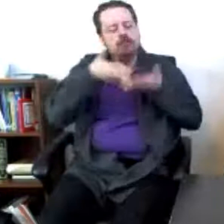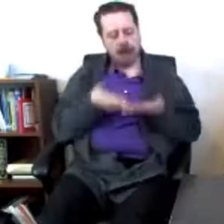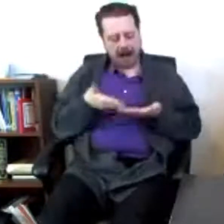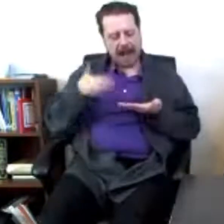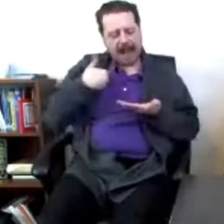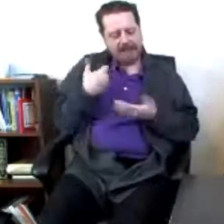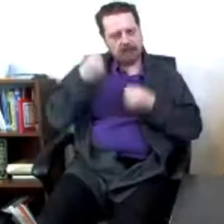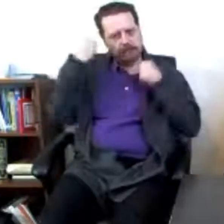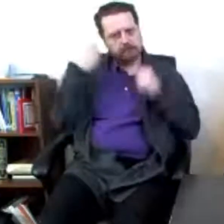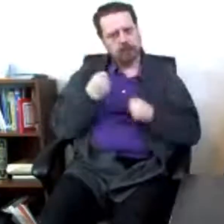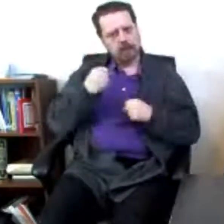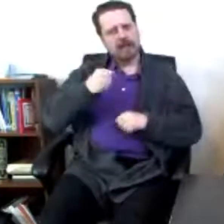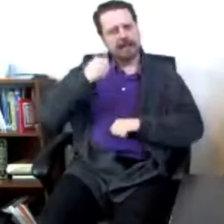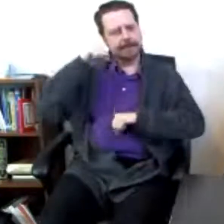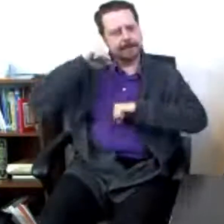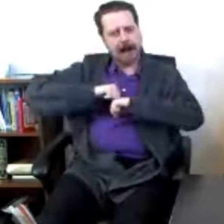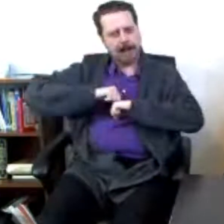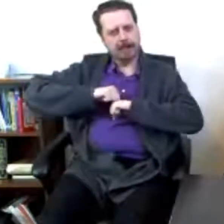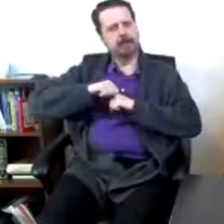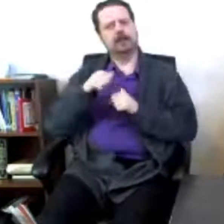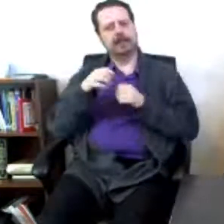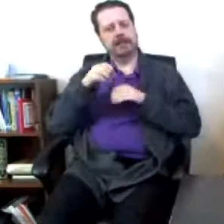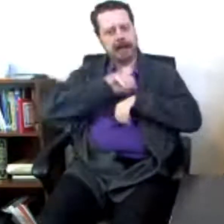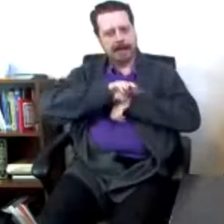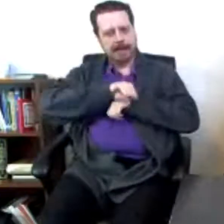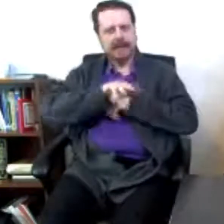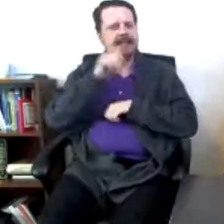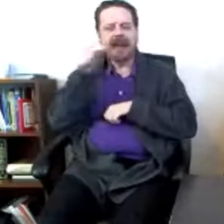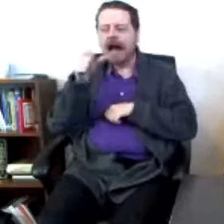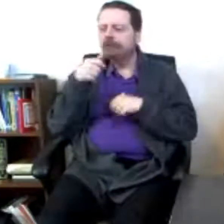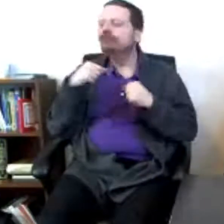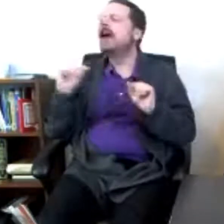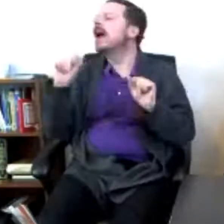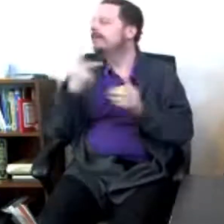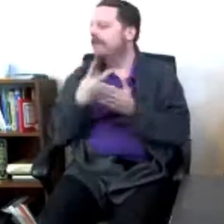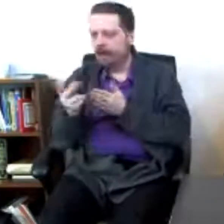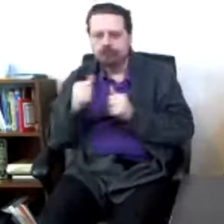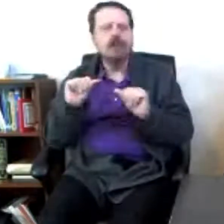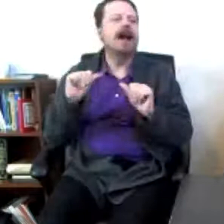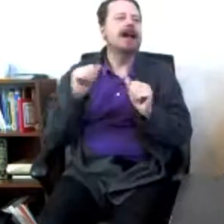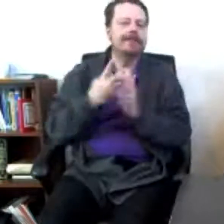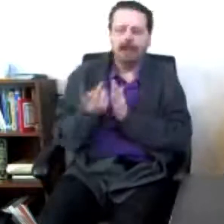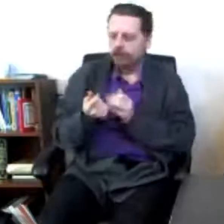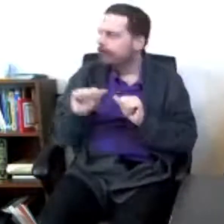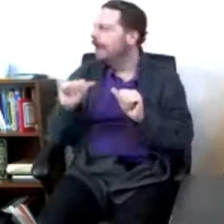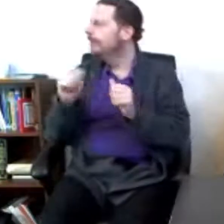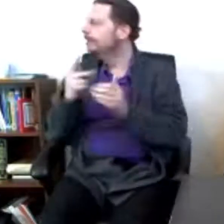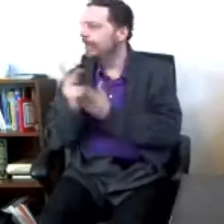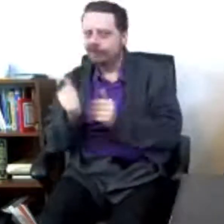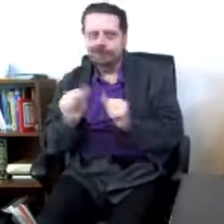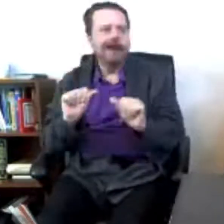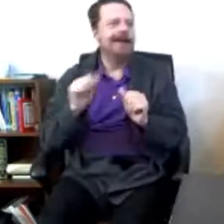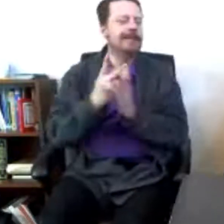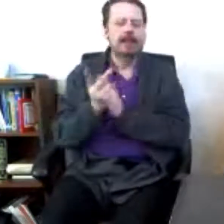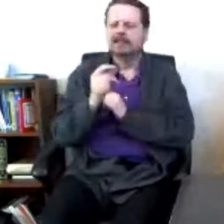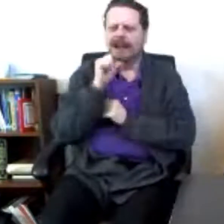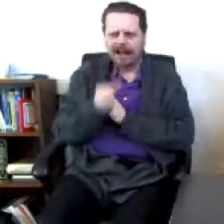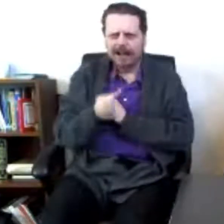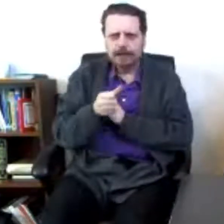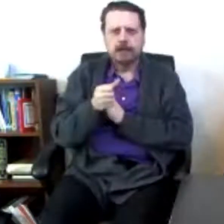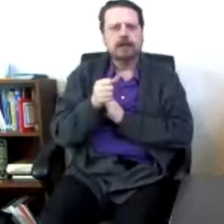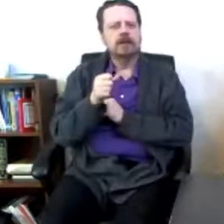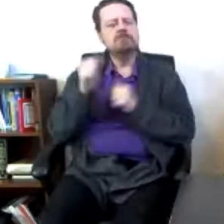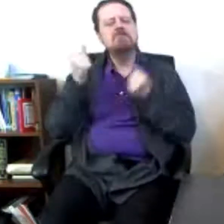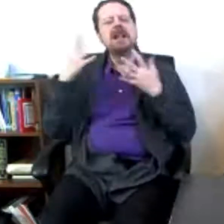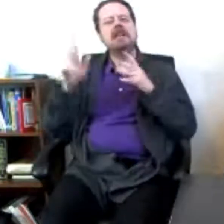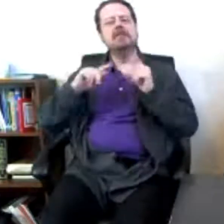guidance, not by trial and error. From generation to generation, people have been trying lots of things. The only